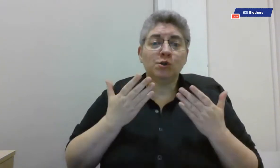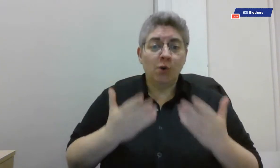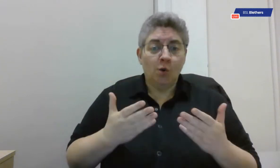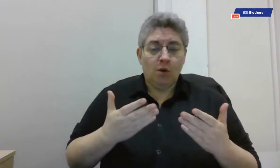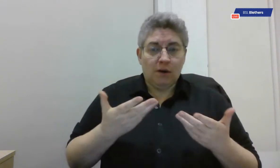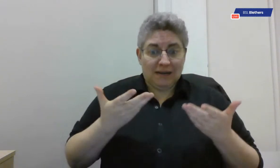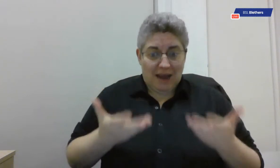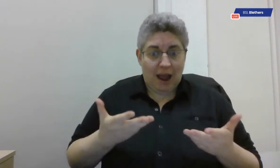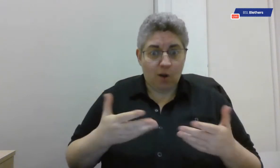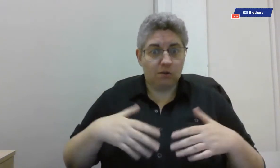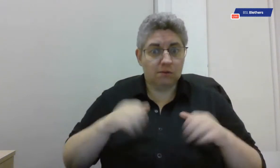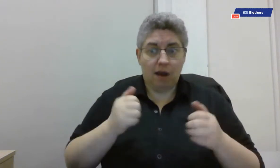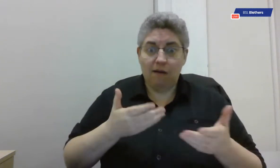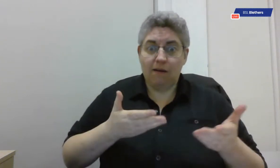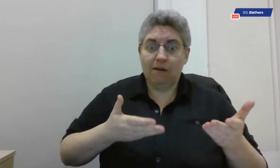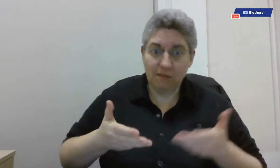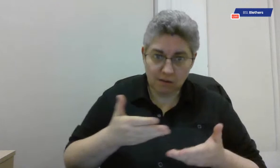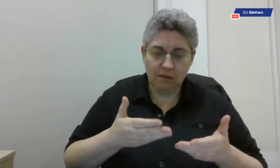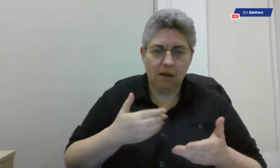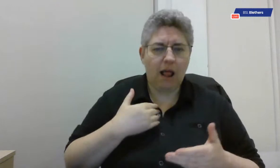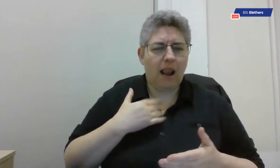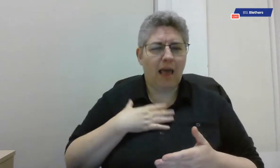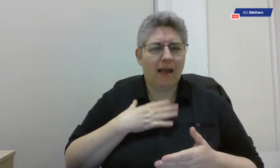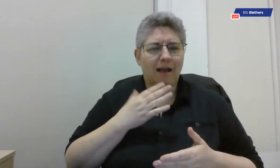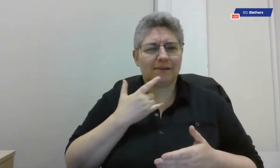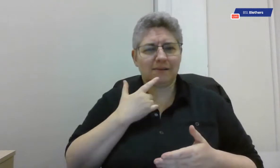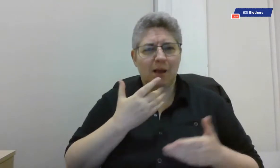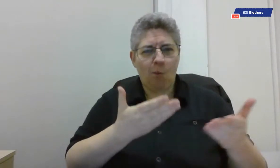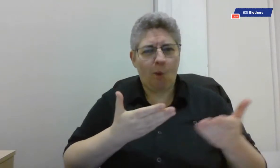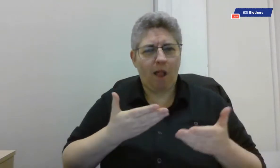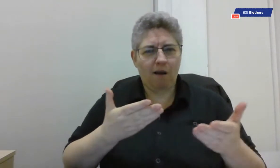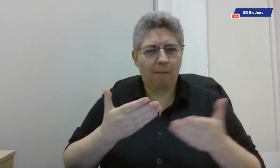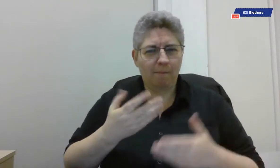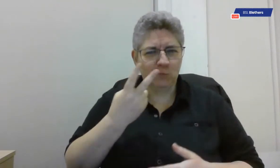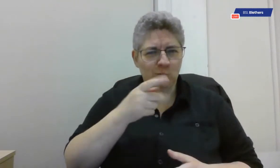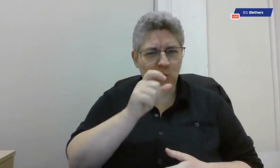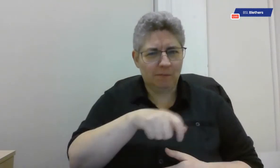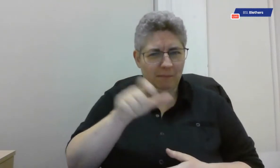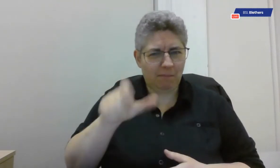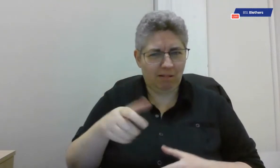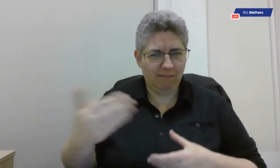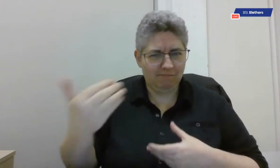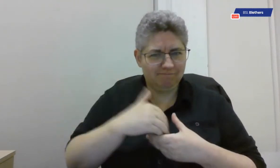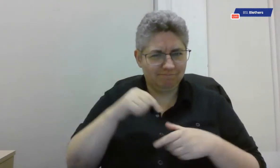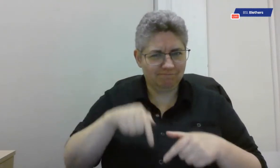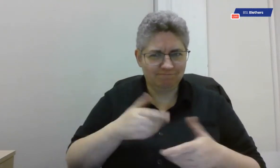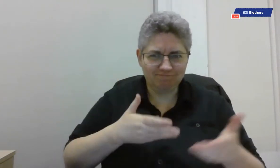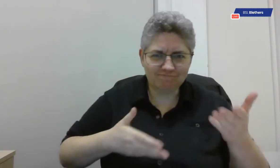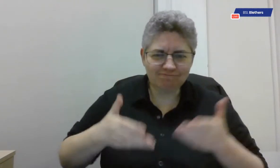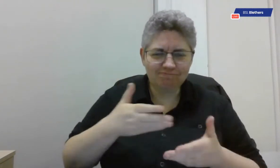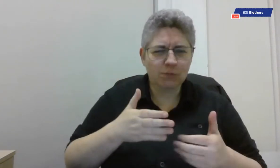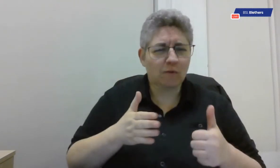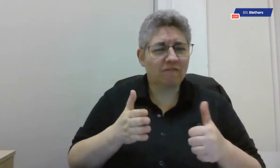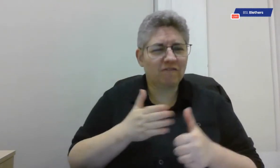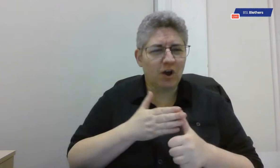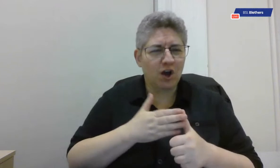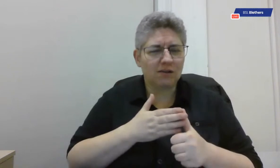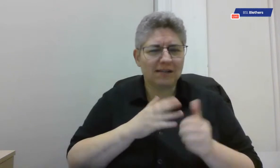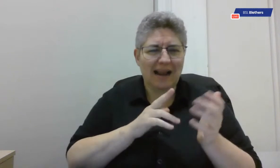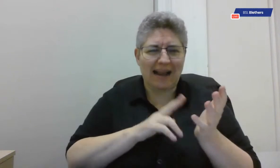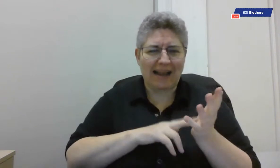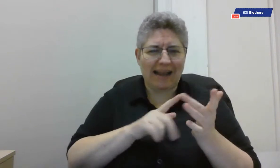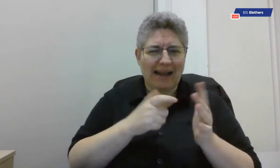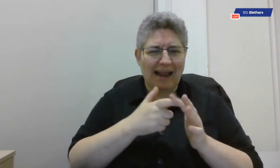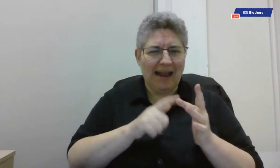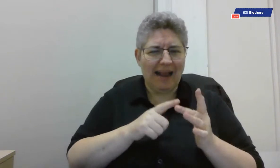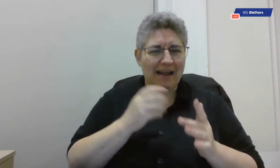really had the opportunity since the stigma of cancer has disappeared for the deaf community to actually have a real live debate about it and